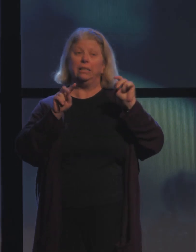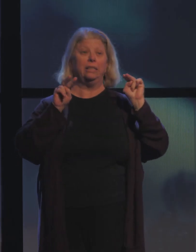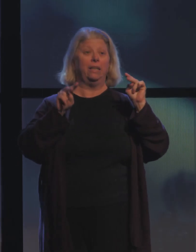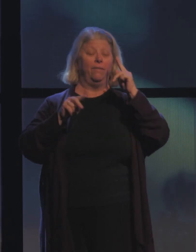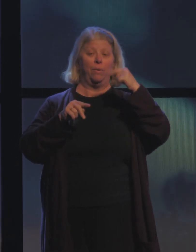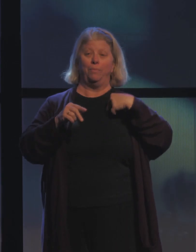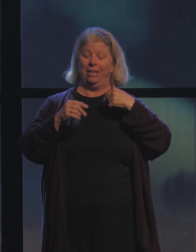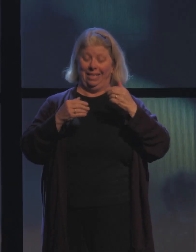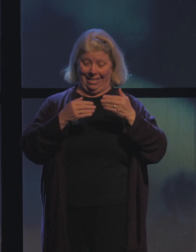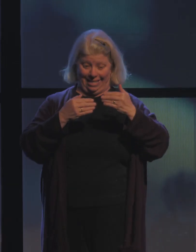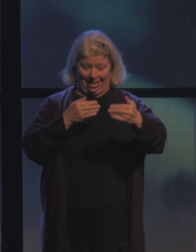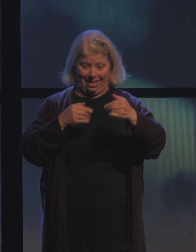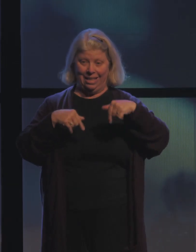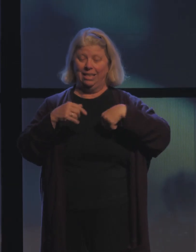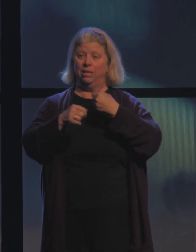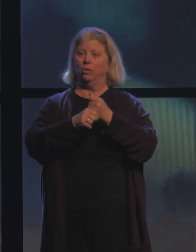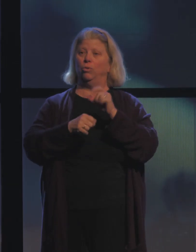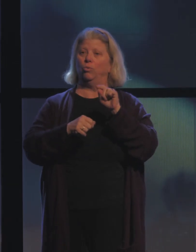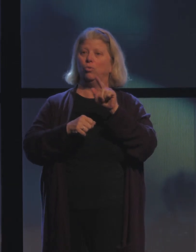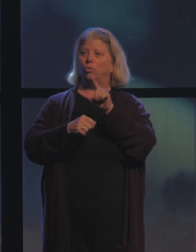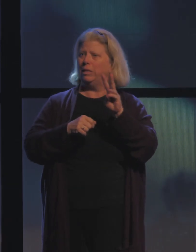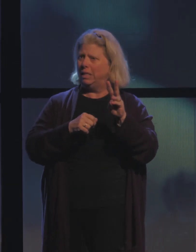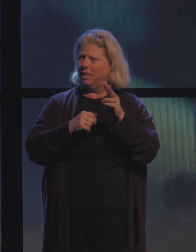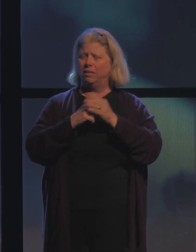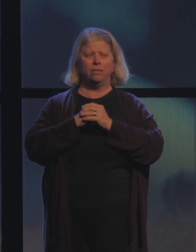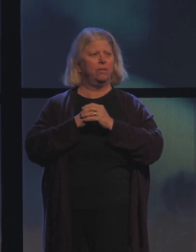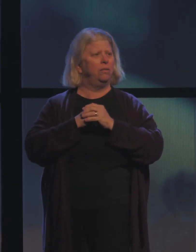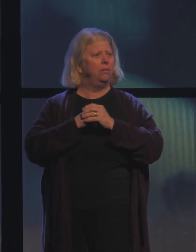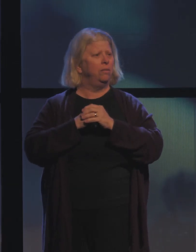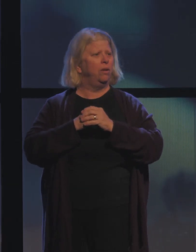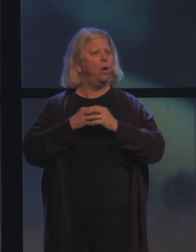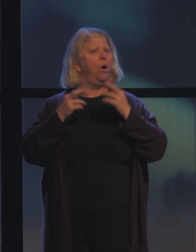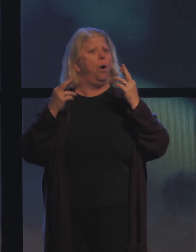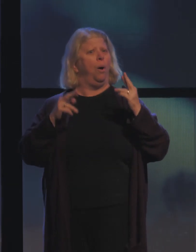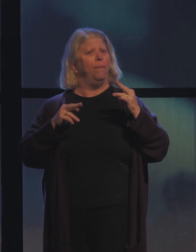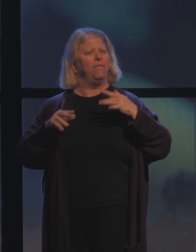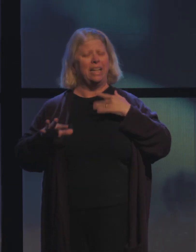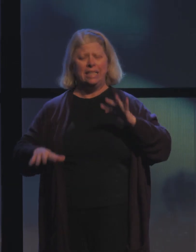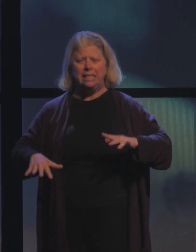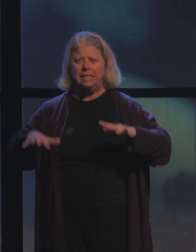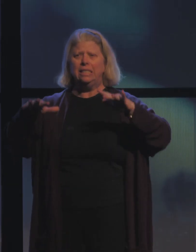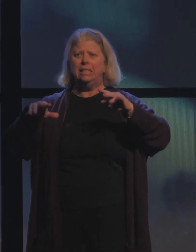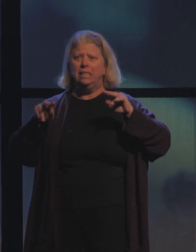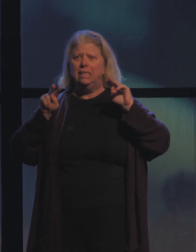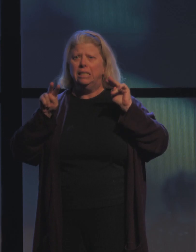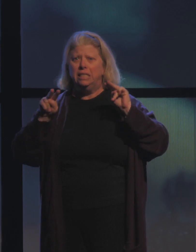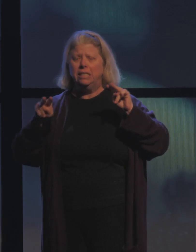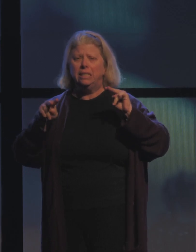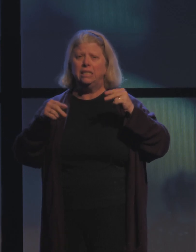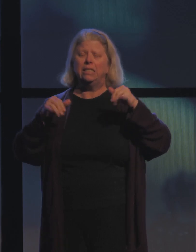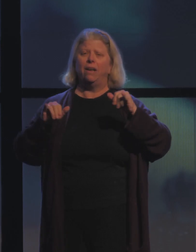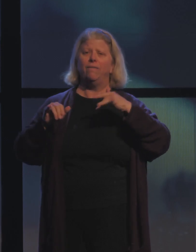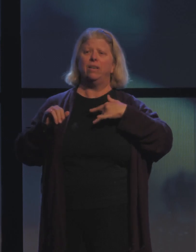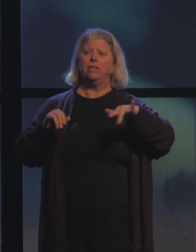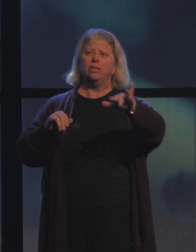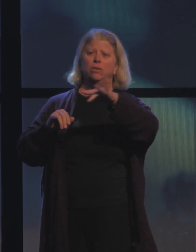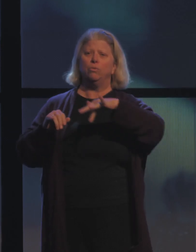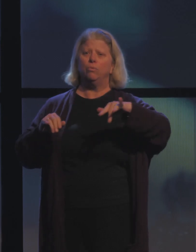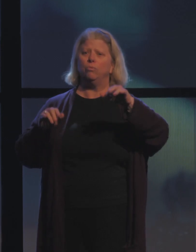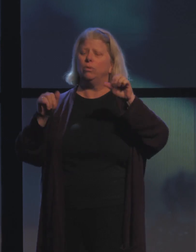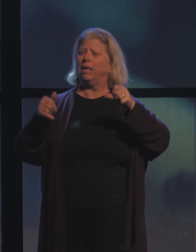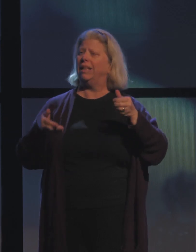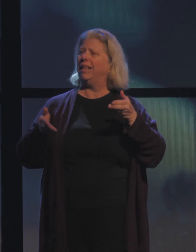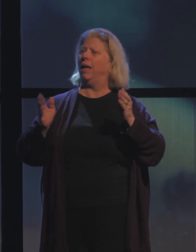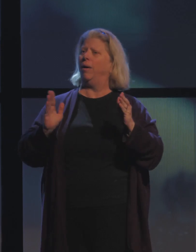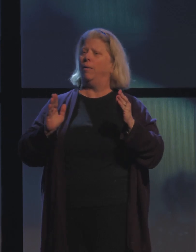in 2026. And I hope that in the midst of this anxious anticipation, that there's still a space that you can